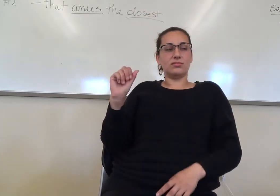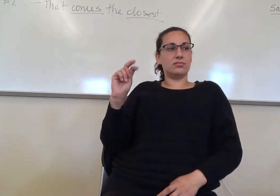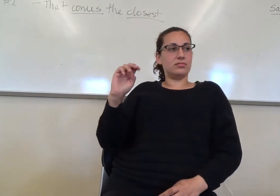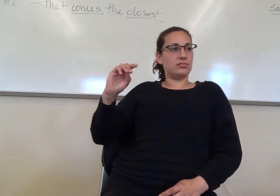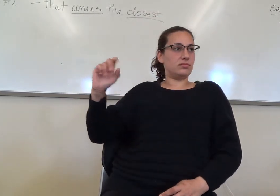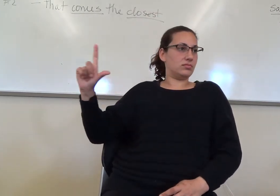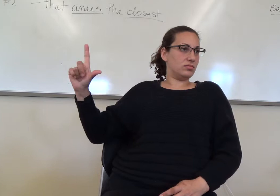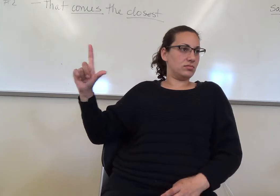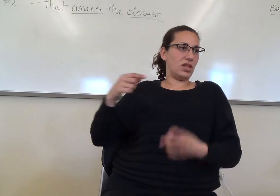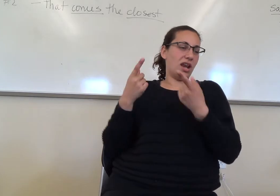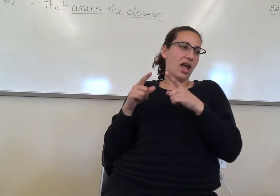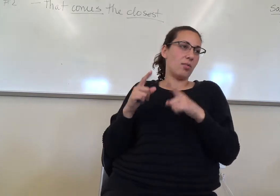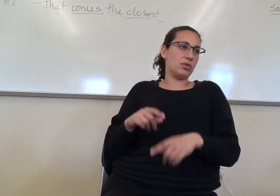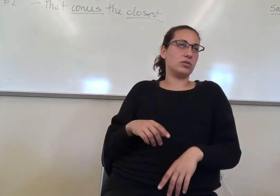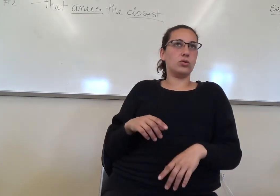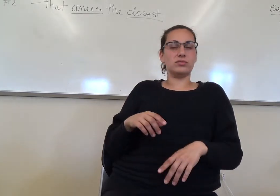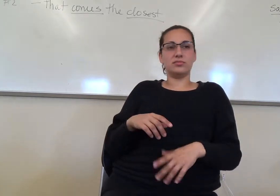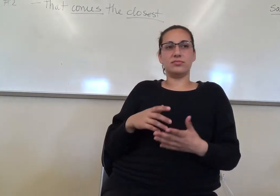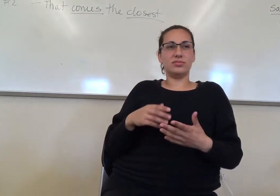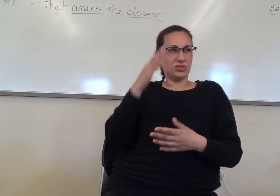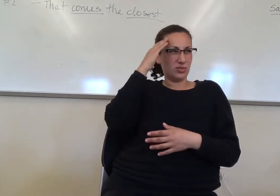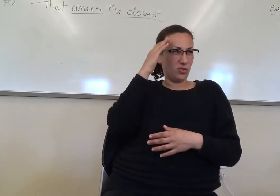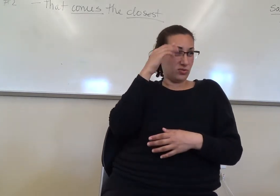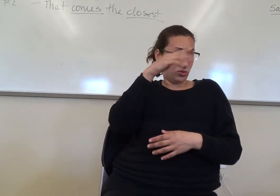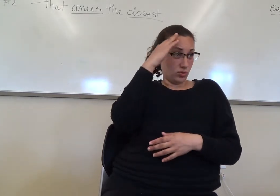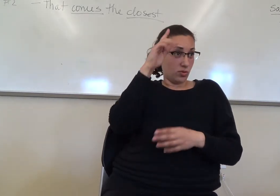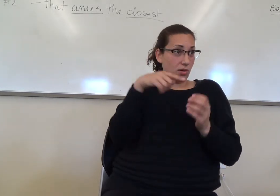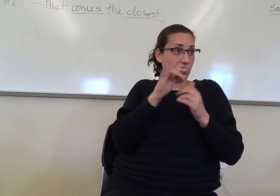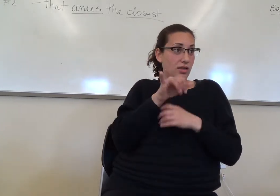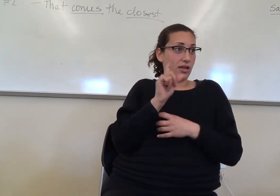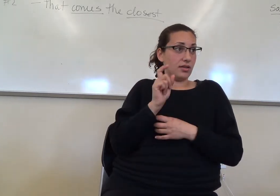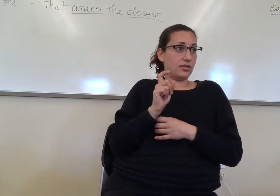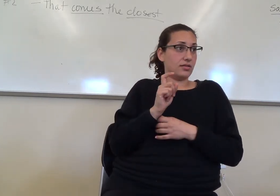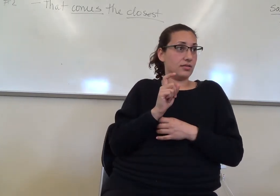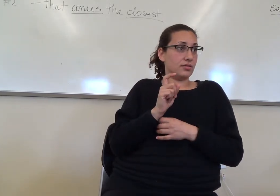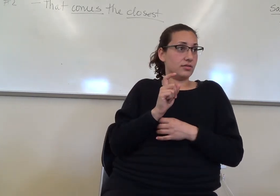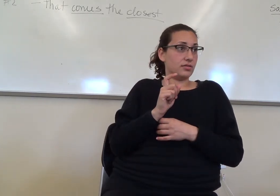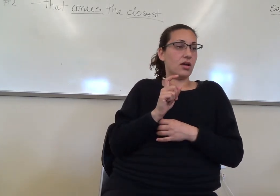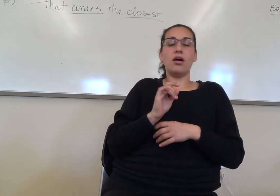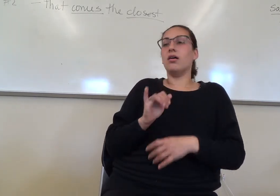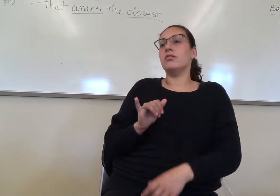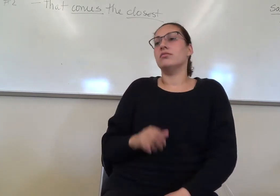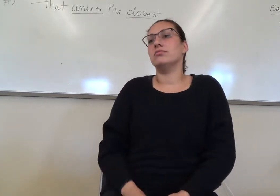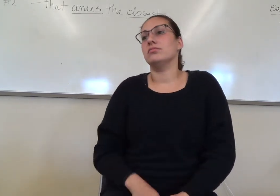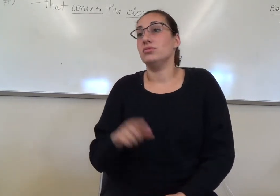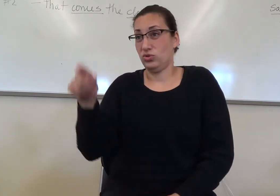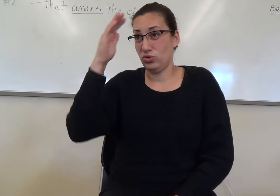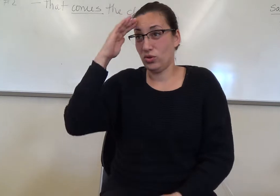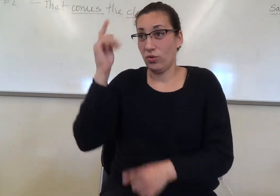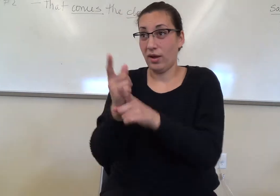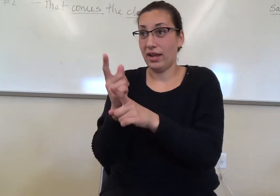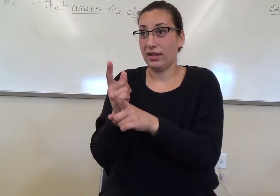All right. Now, this one. Okay, so what do you